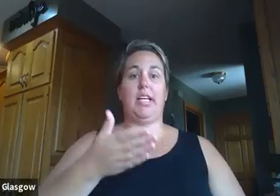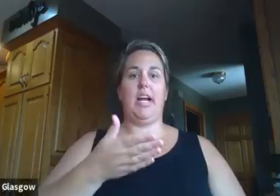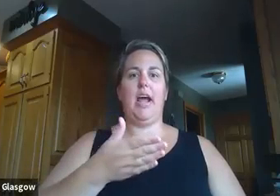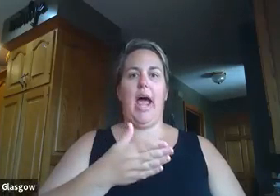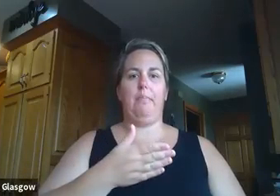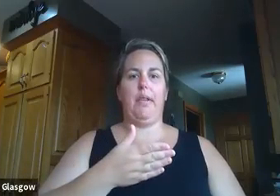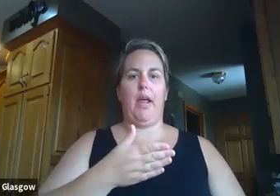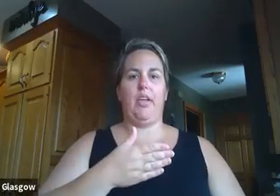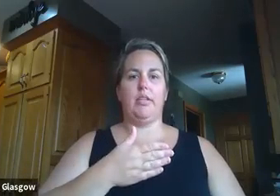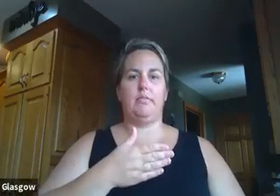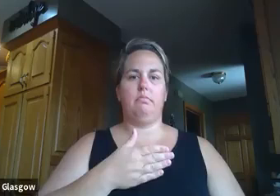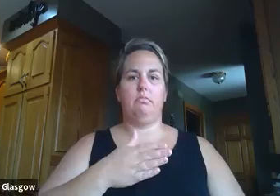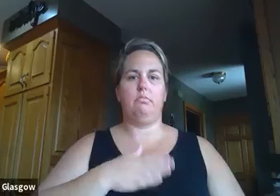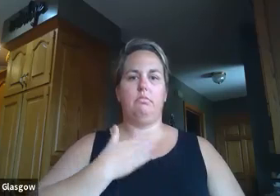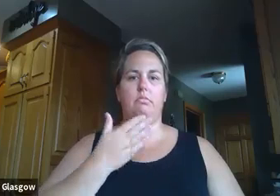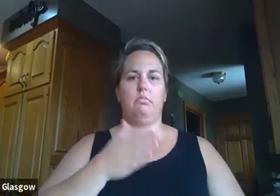sign happy like this.